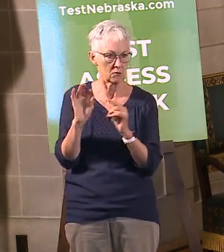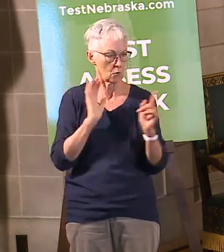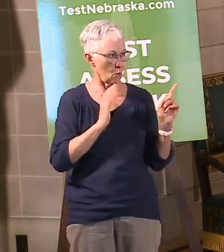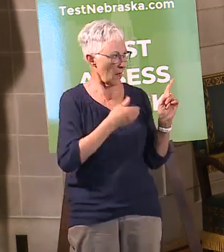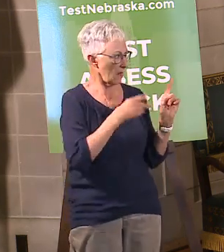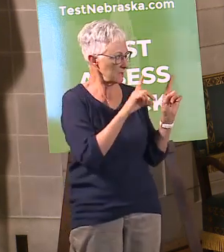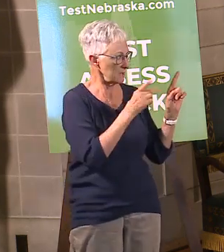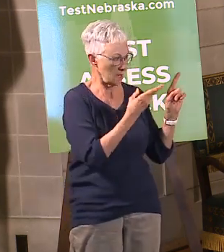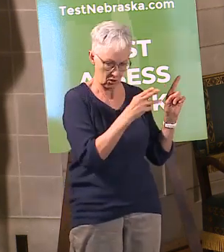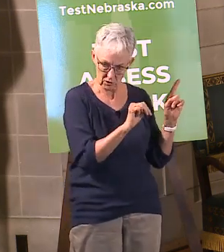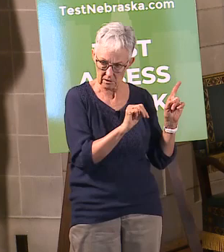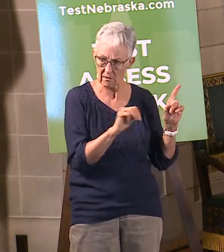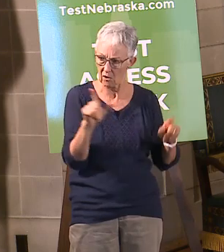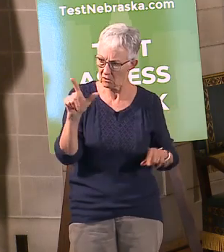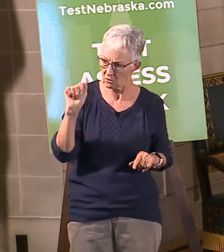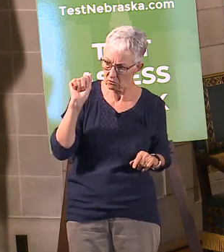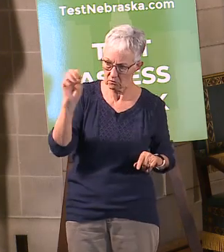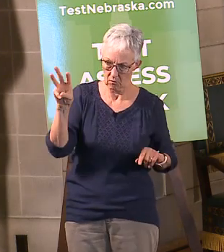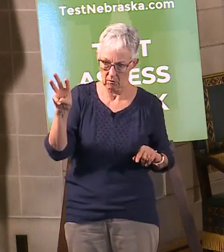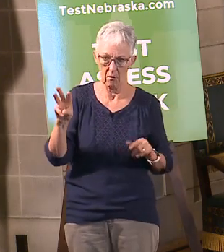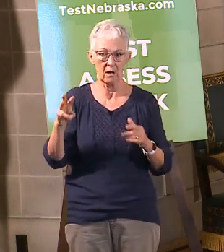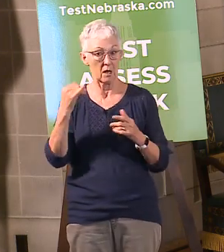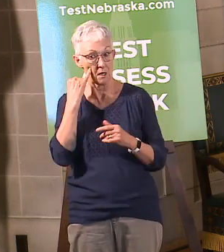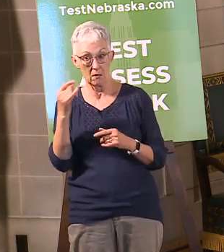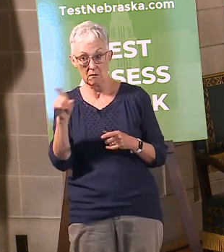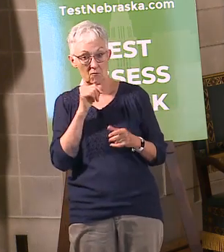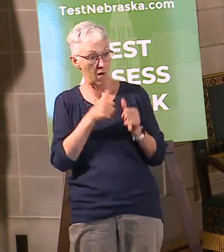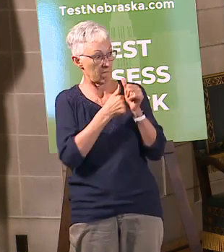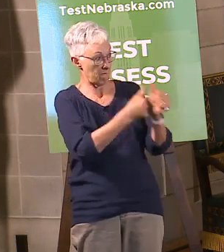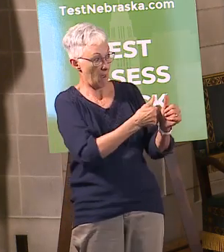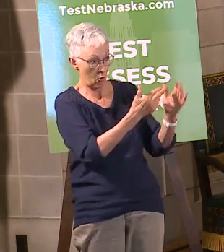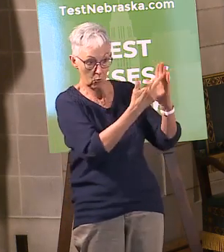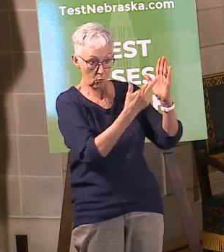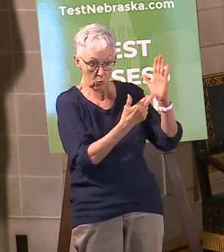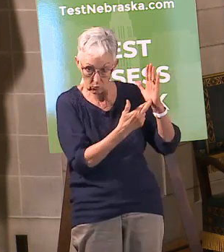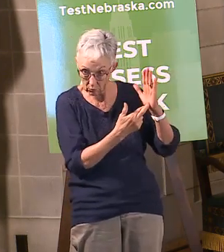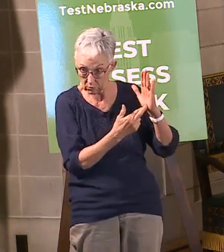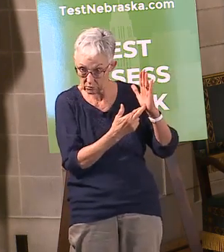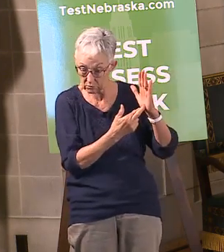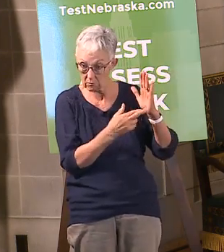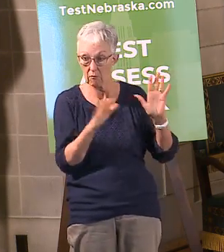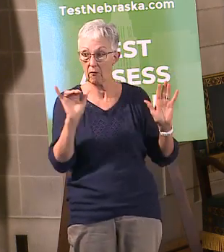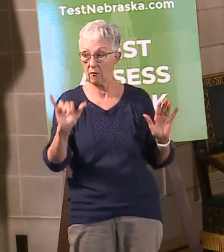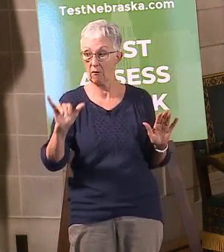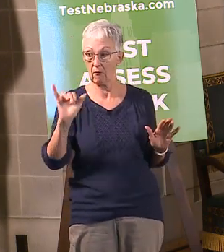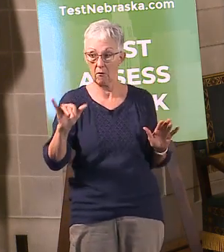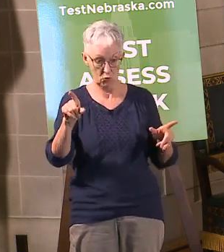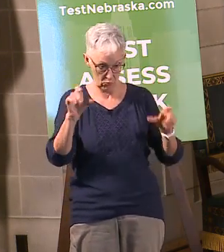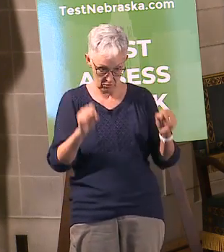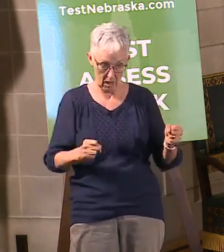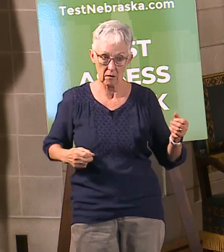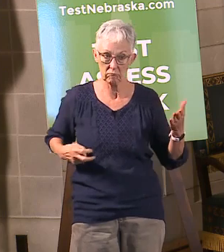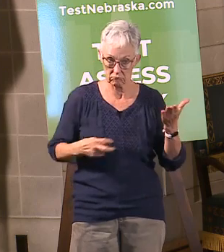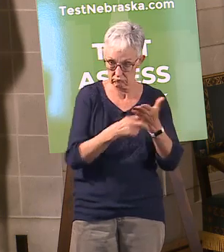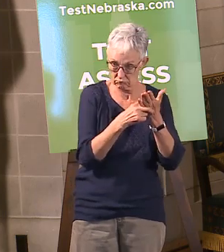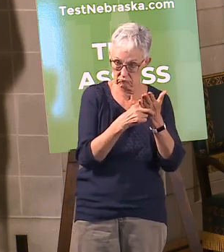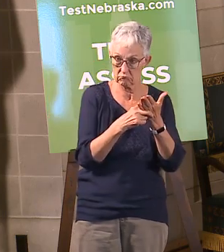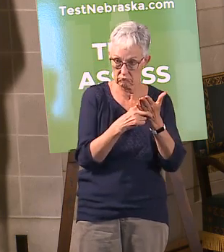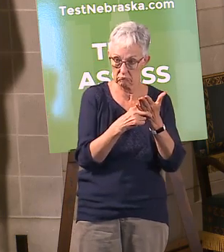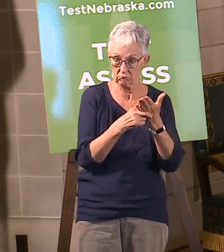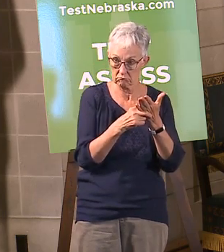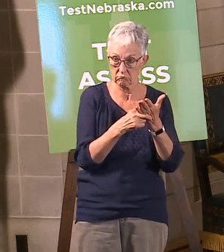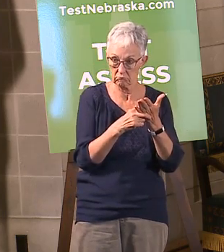it's a misdemeanor criminal violation to violate it. So if you're breaking that DHM, police can come and cite you for